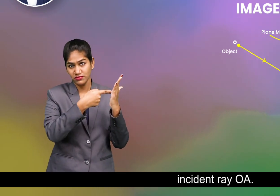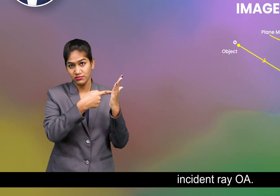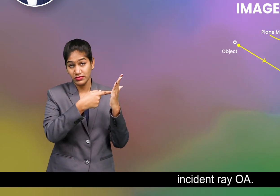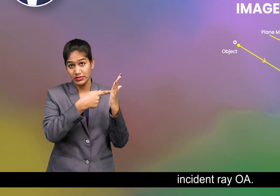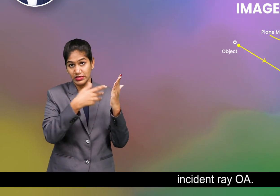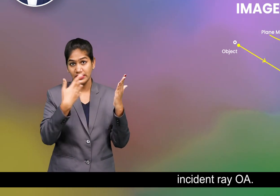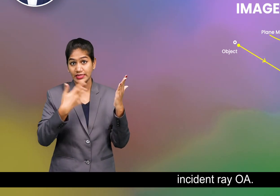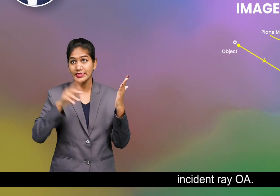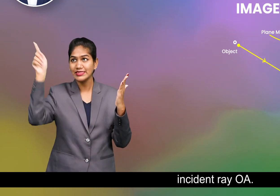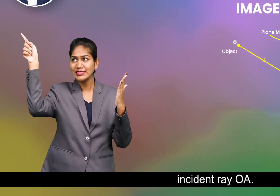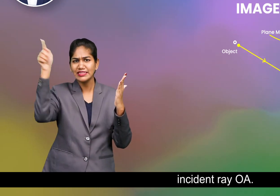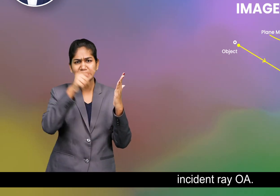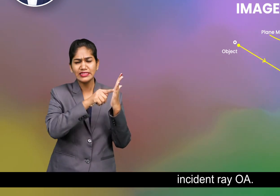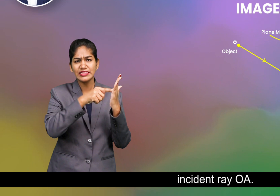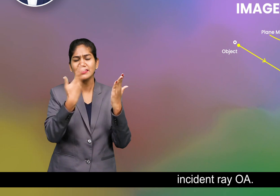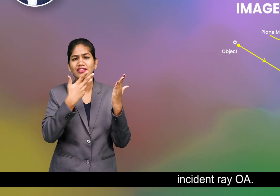Incident ray OA,